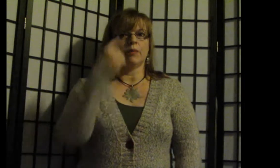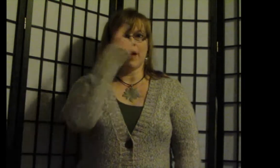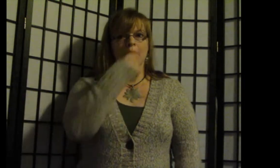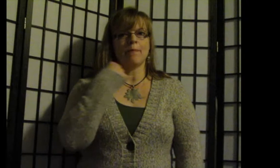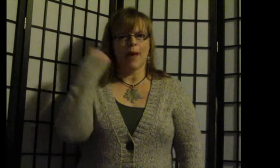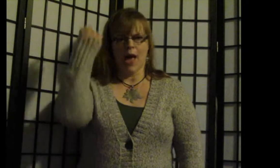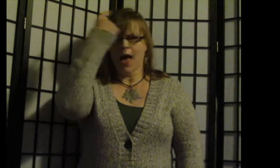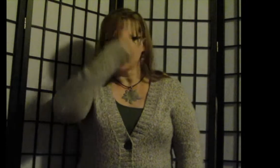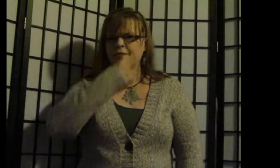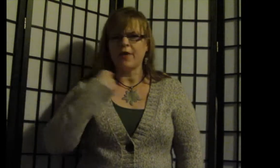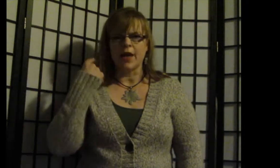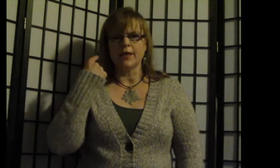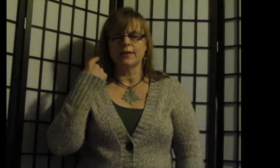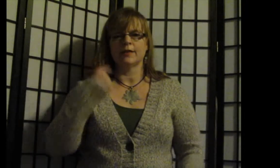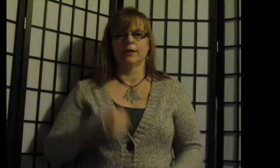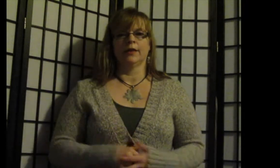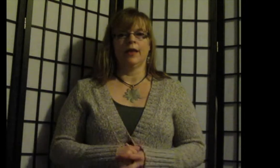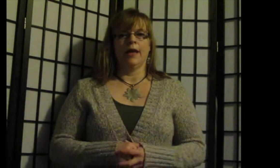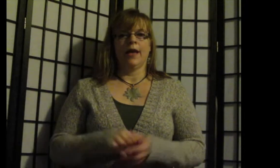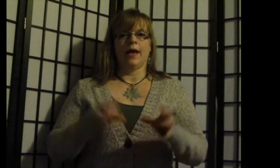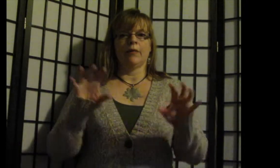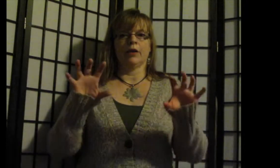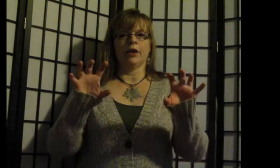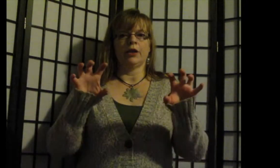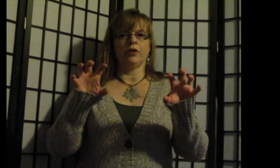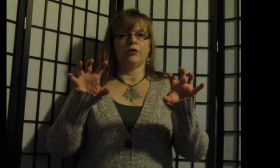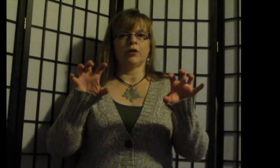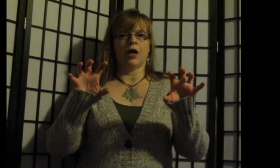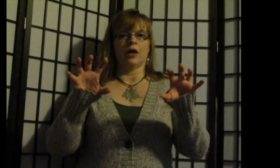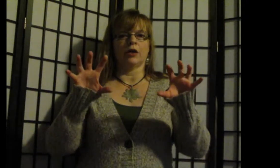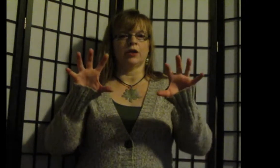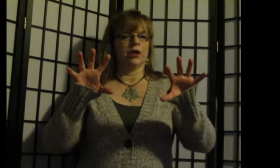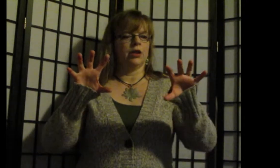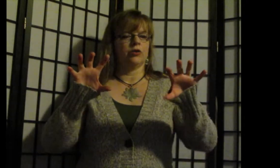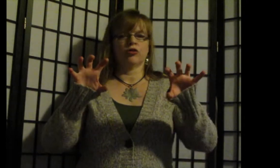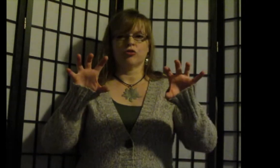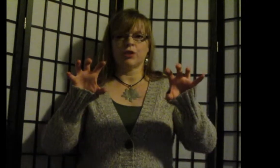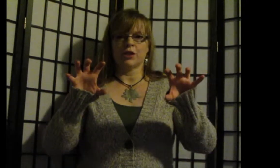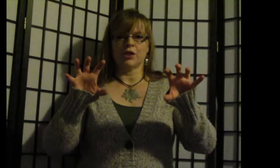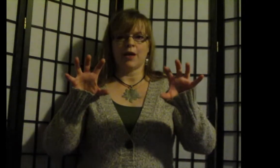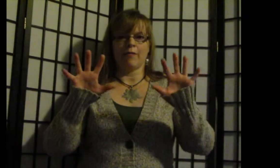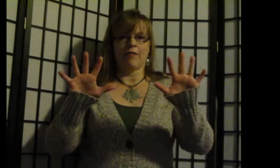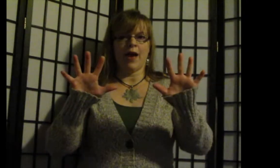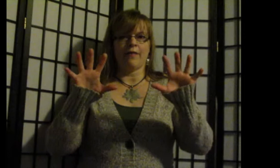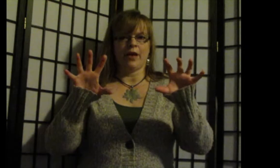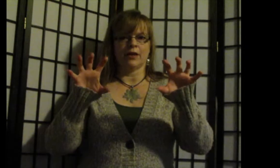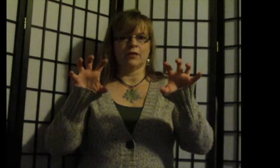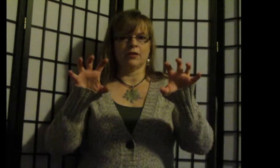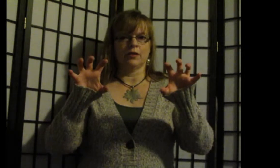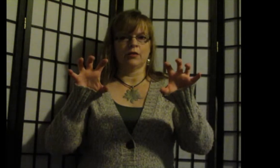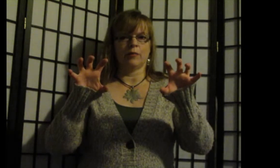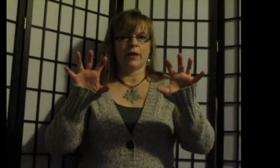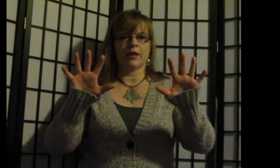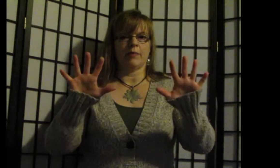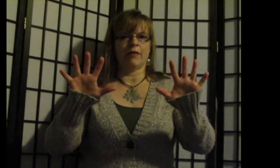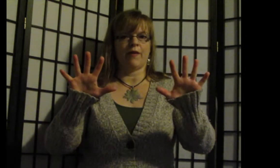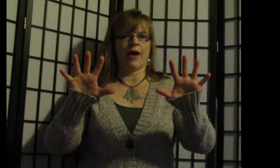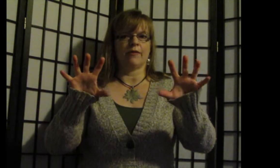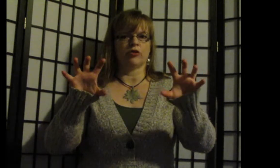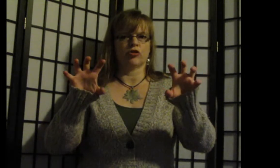make a mad face, and we're going to use our scrunched up 5 hands. So make the number 5 and